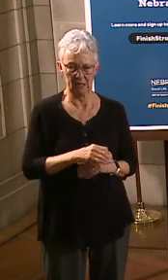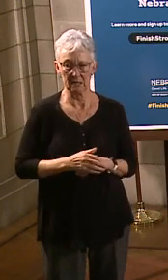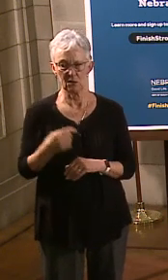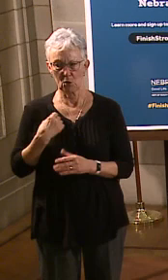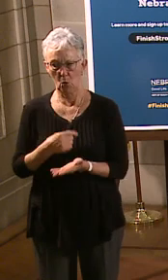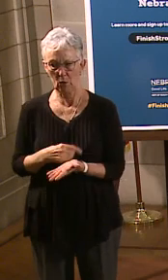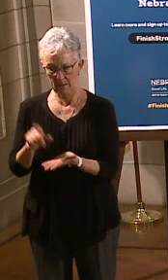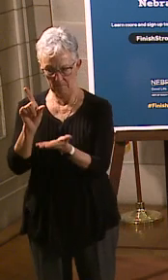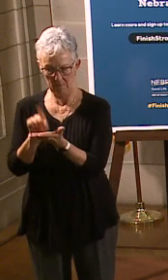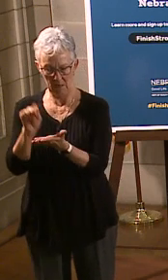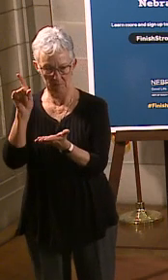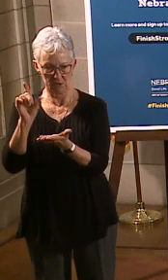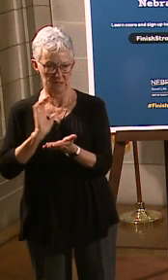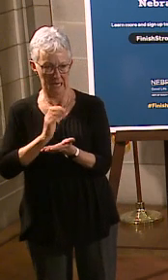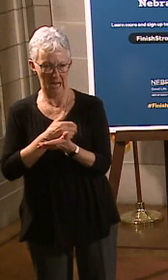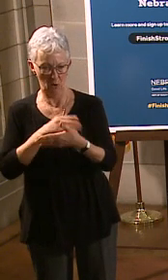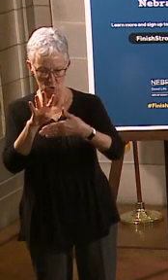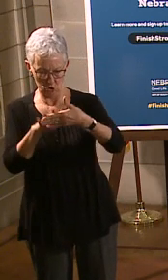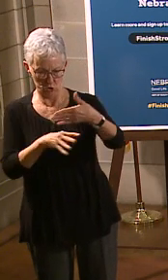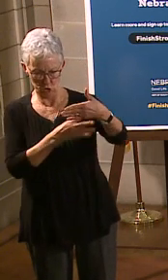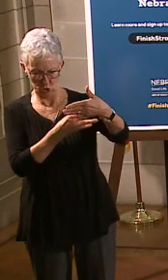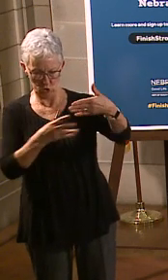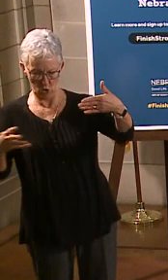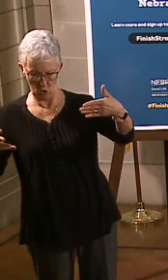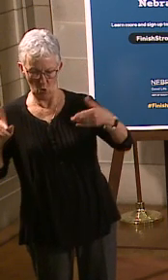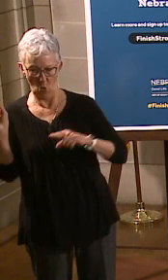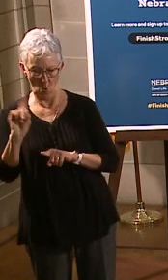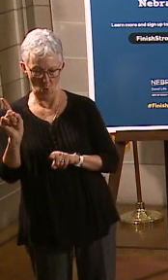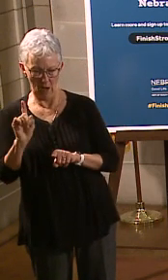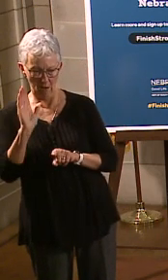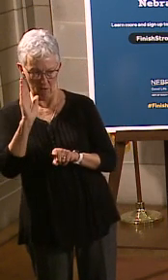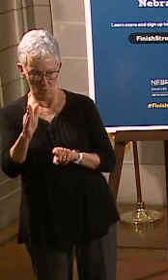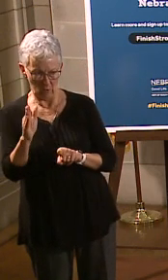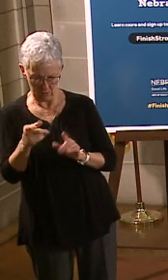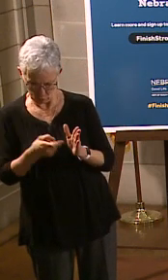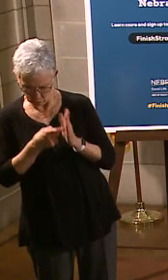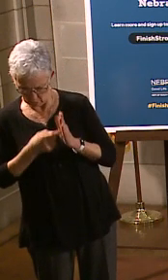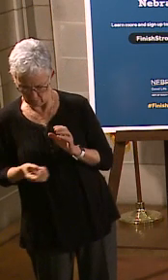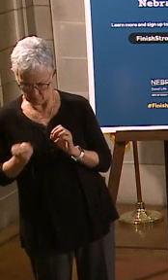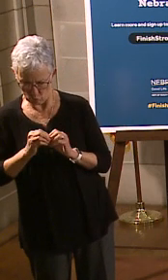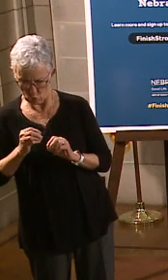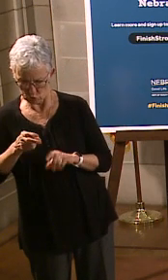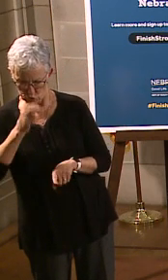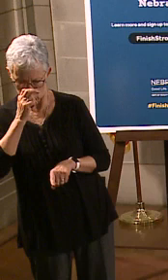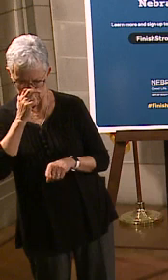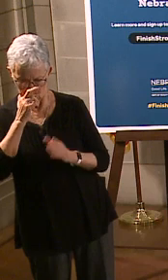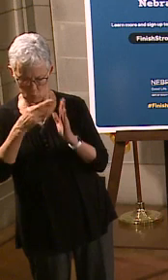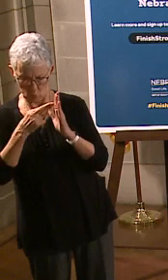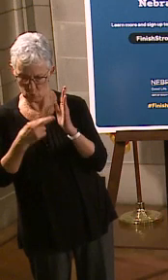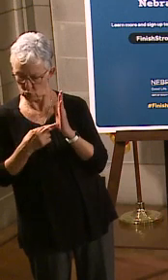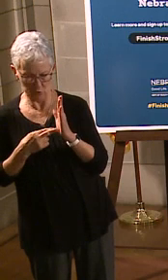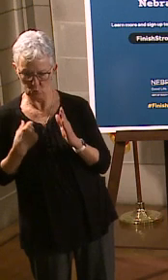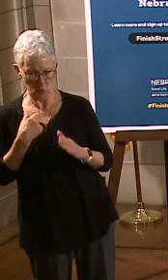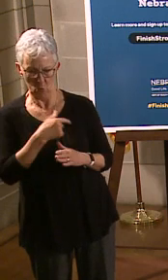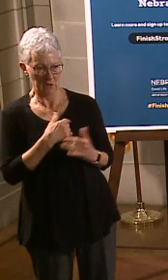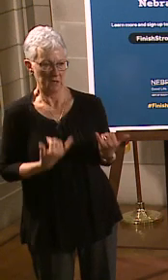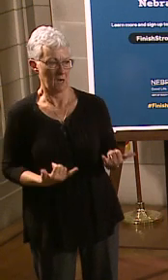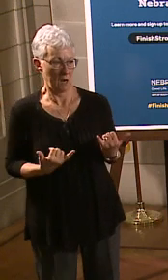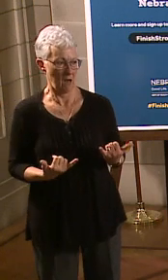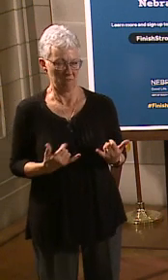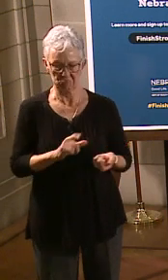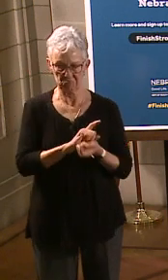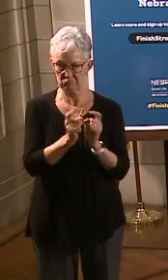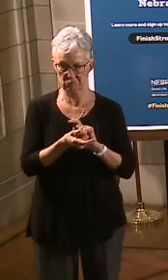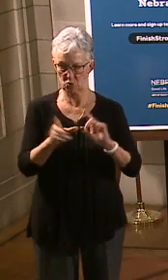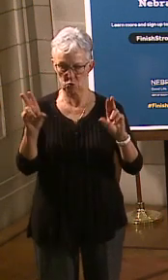those thresholds are that would trigger more restrictions, and we're going to be sticking with those restrictions. We're not going to move the goalposts on people. We're going to